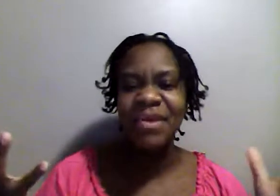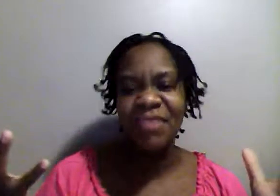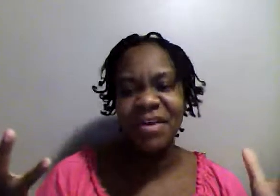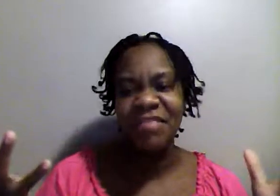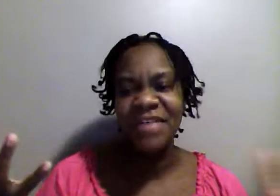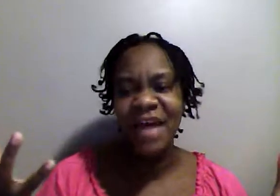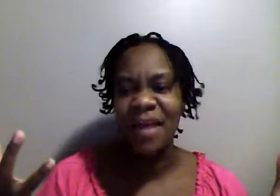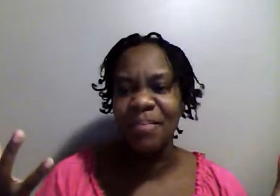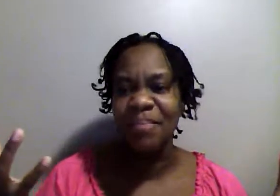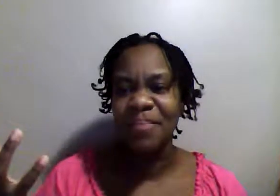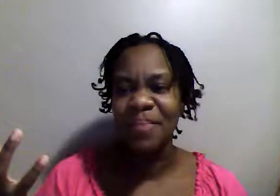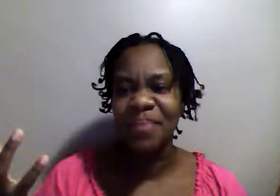of time.